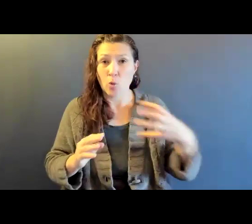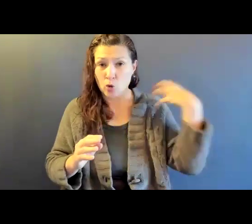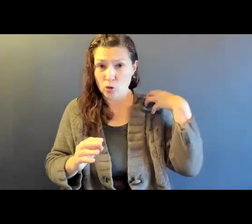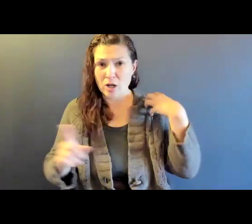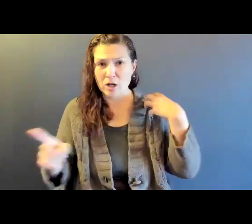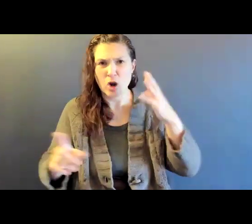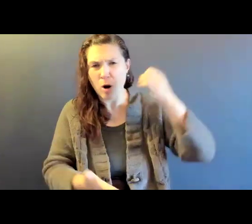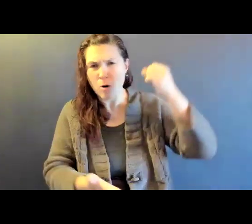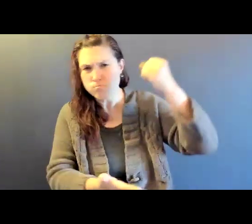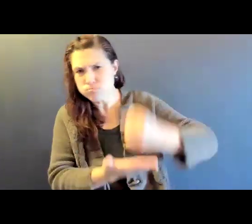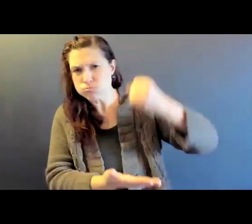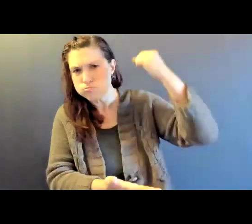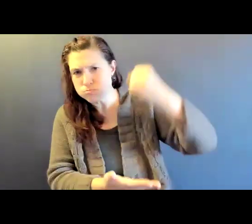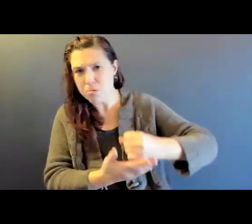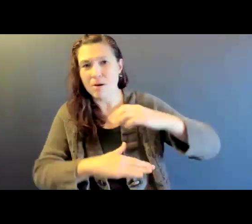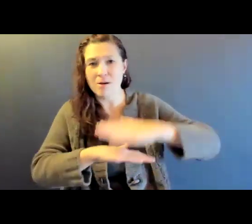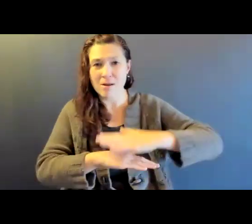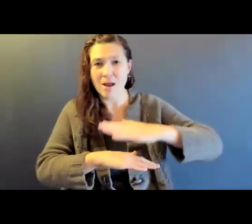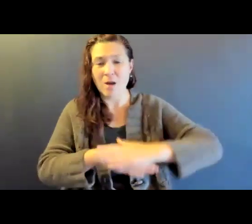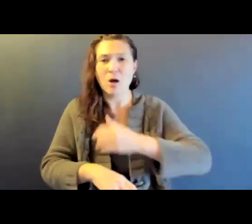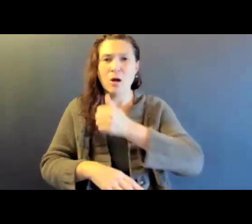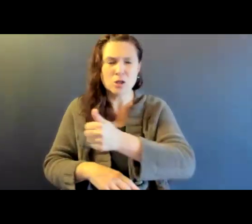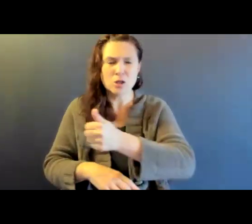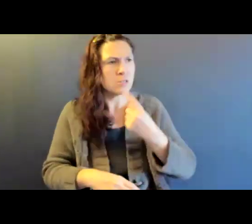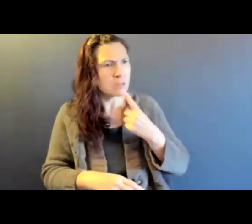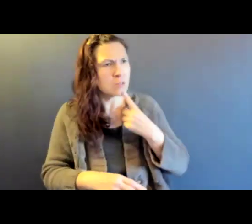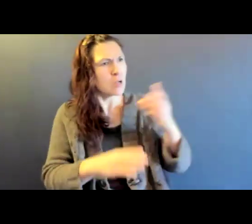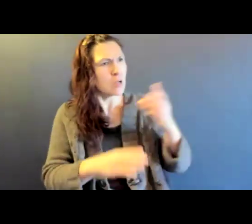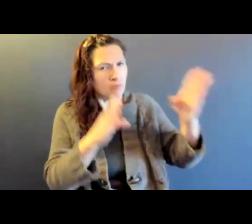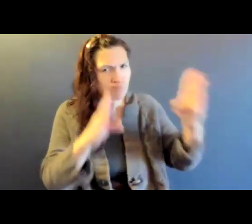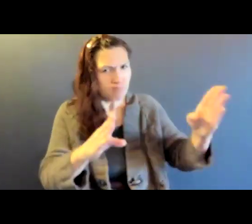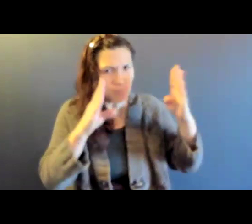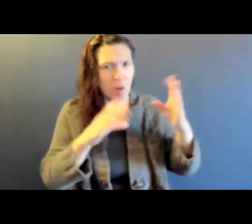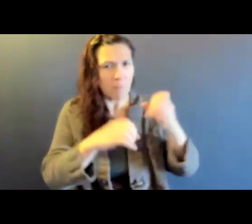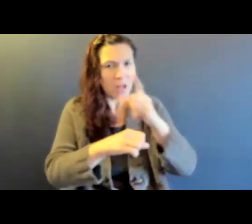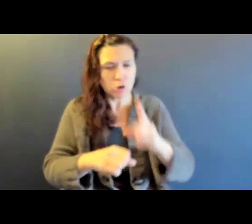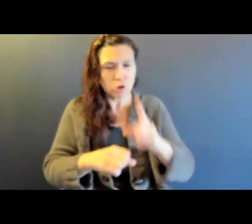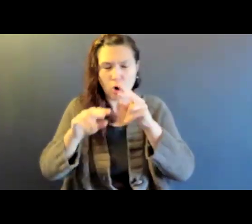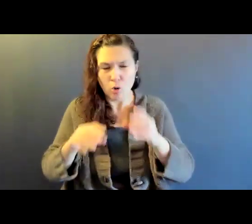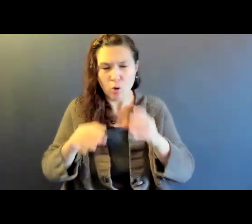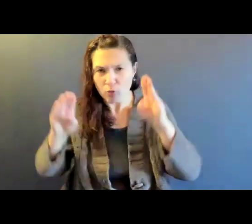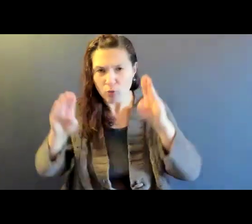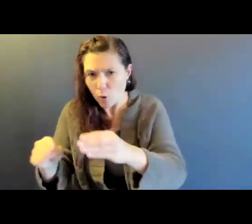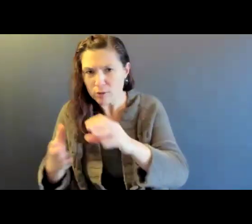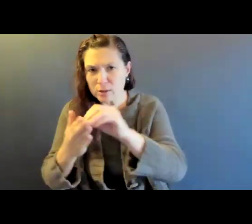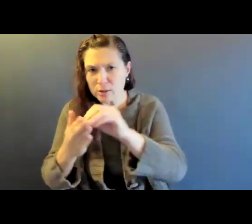pounds the table because she wants to make sure that our students are heard and represented. And